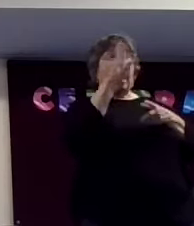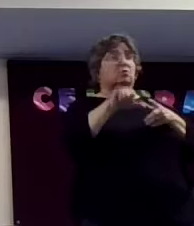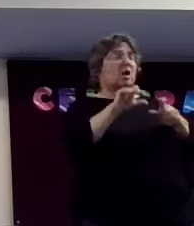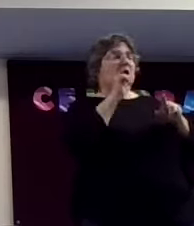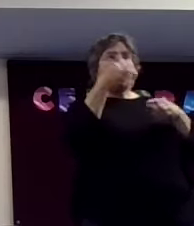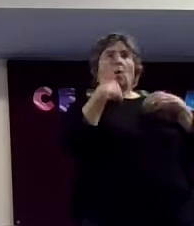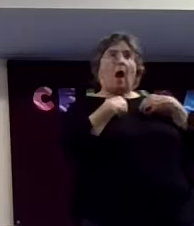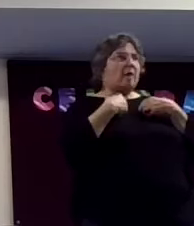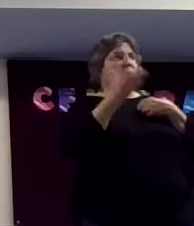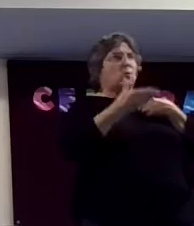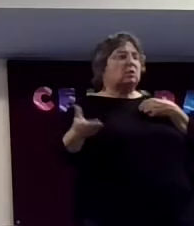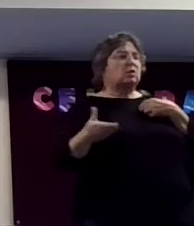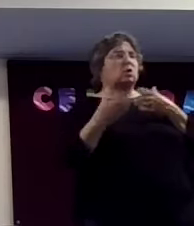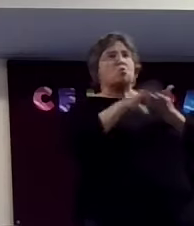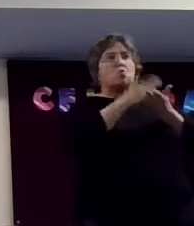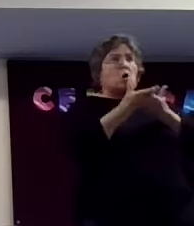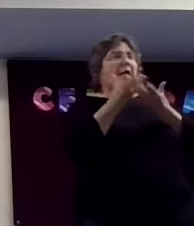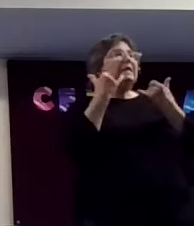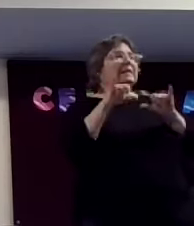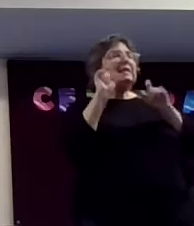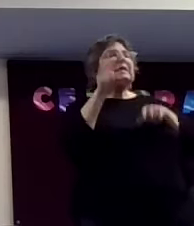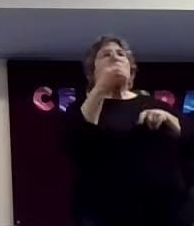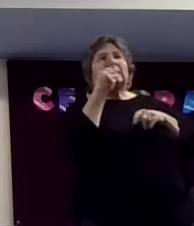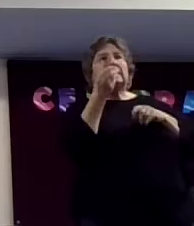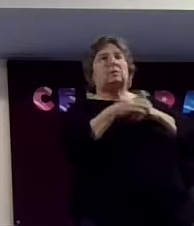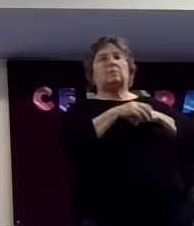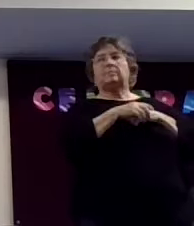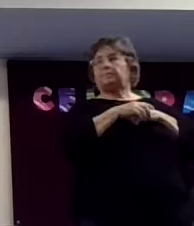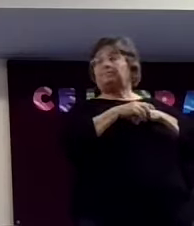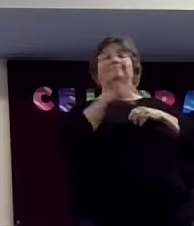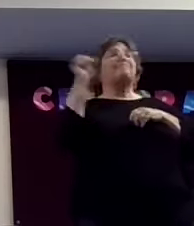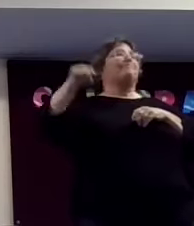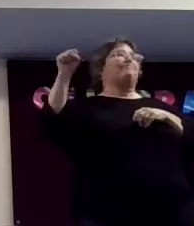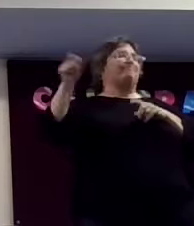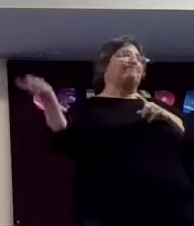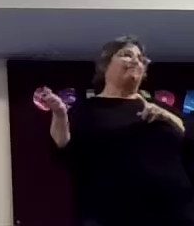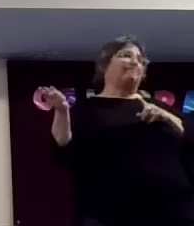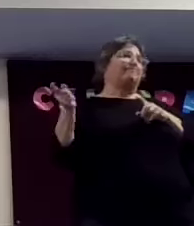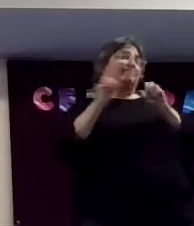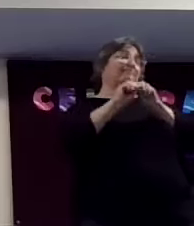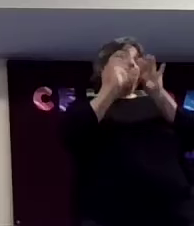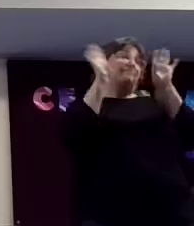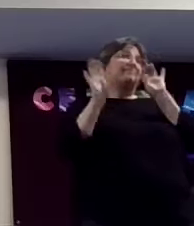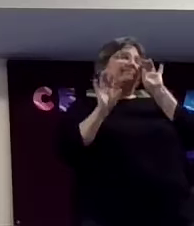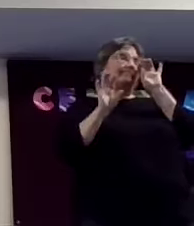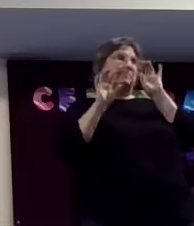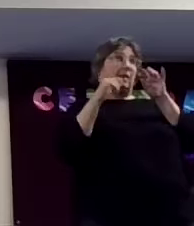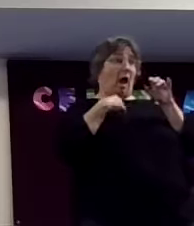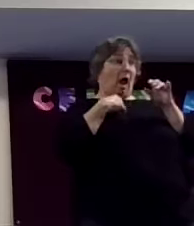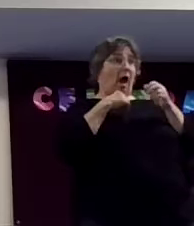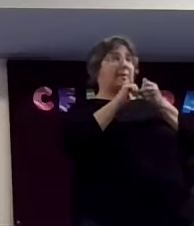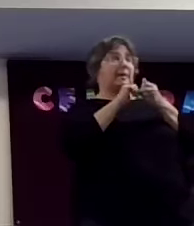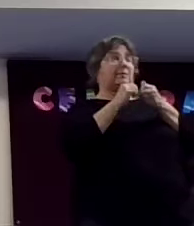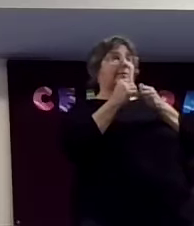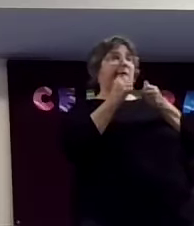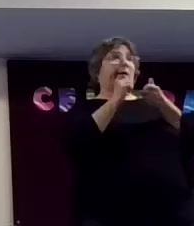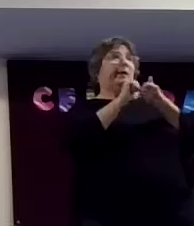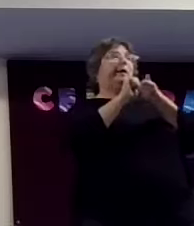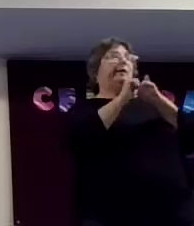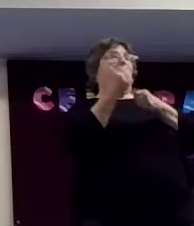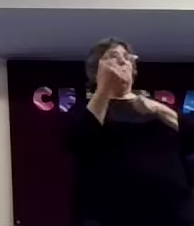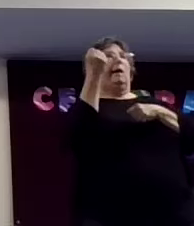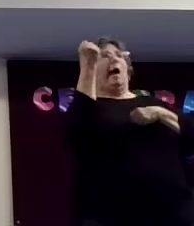they don't have the resources to cook, they still need to eat. Right. Yeah, and obviously, since I've been campaigning, I've been